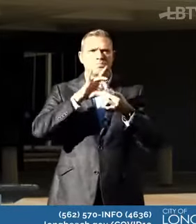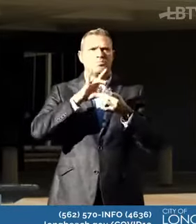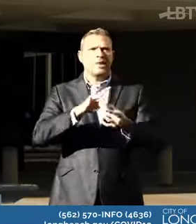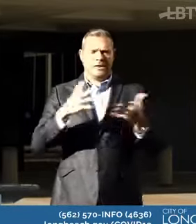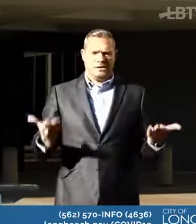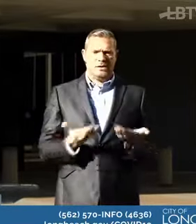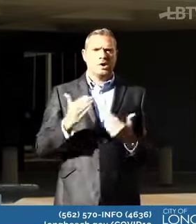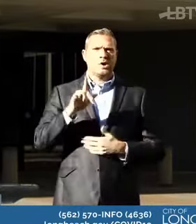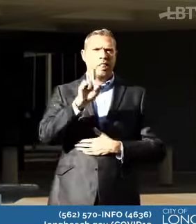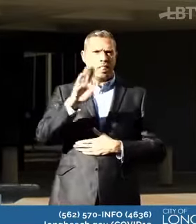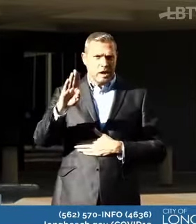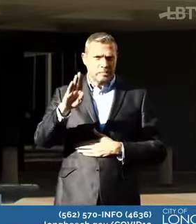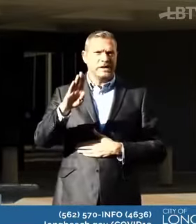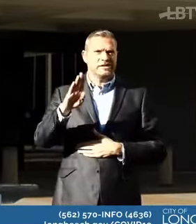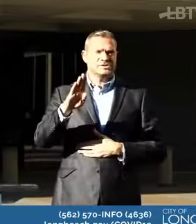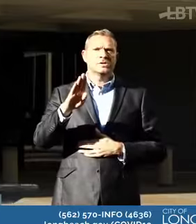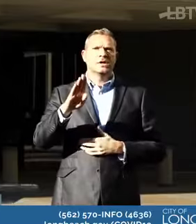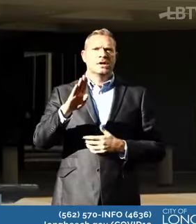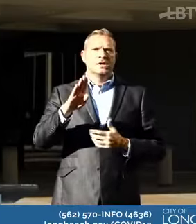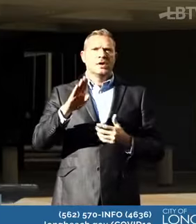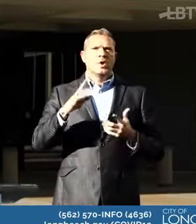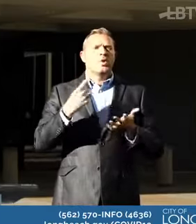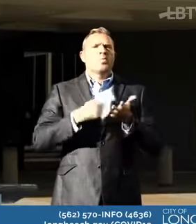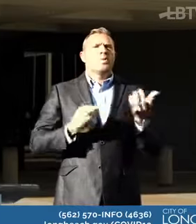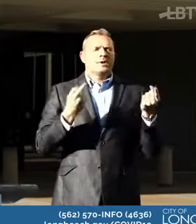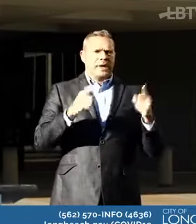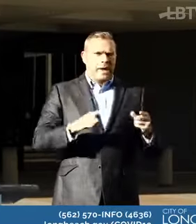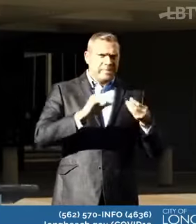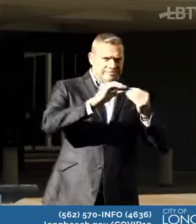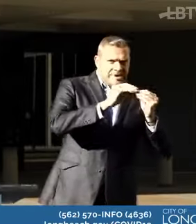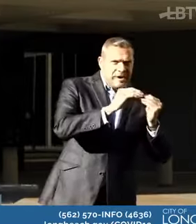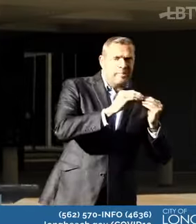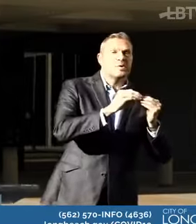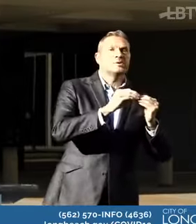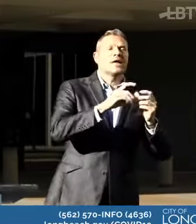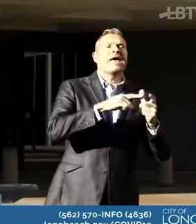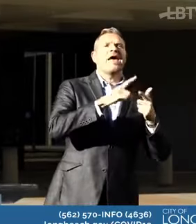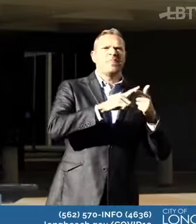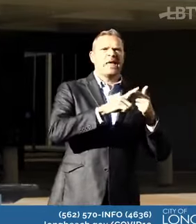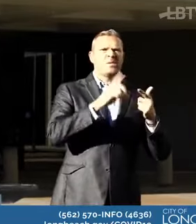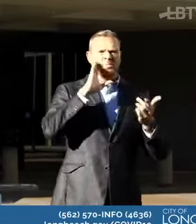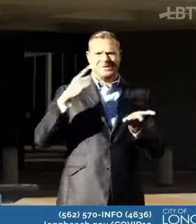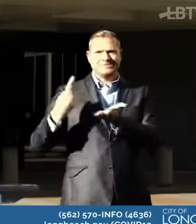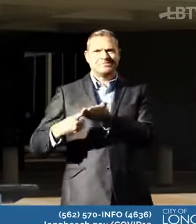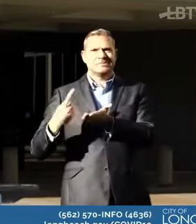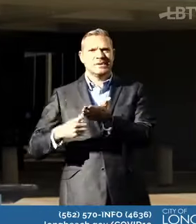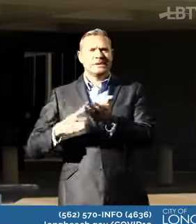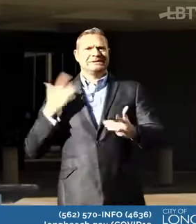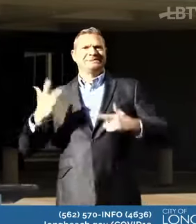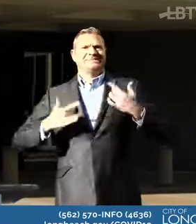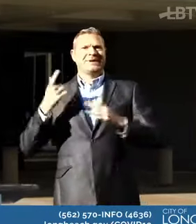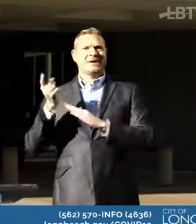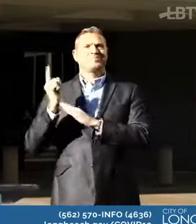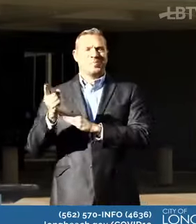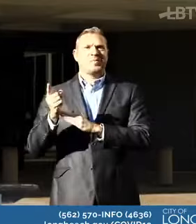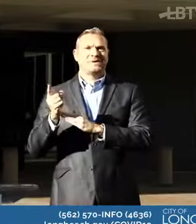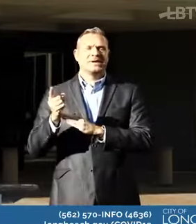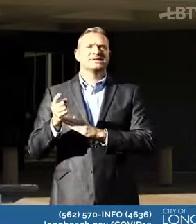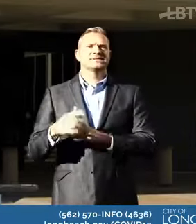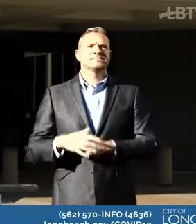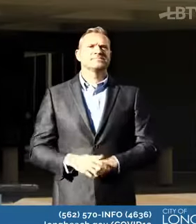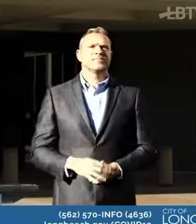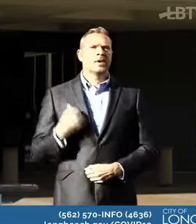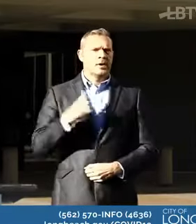into a very exciting moment for us here in our community. We all know that